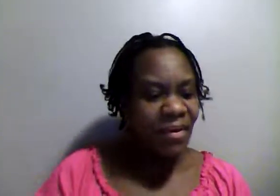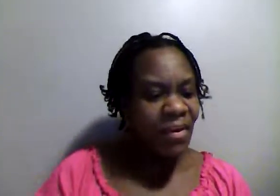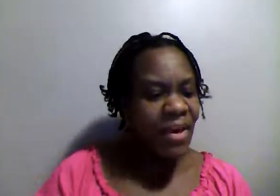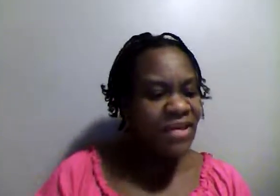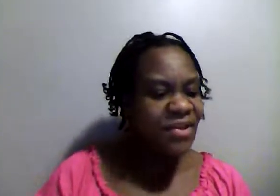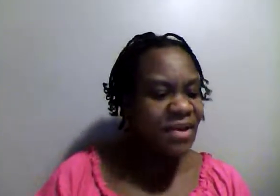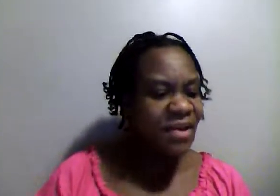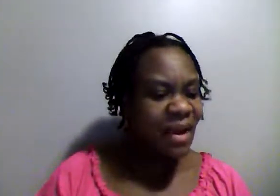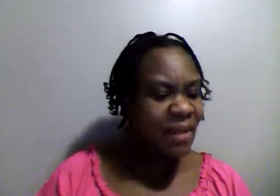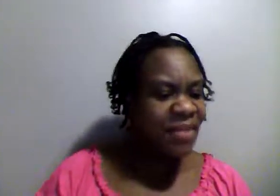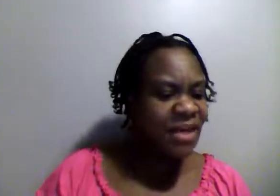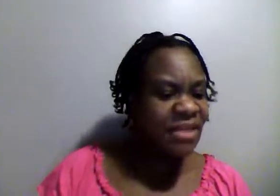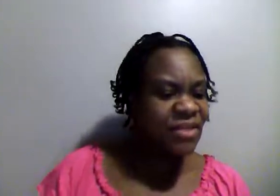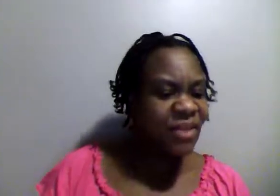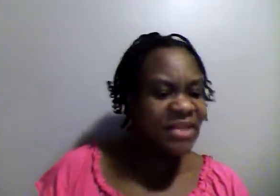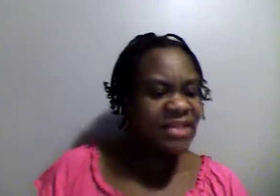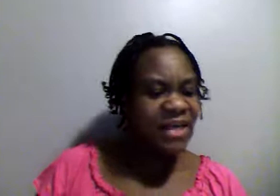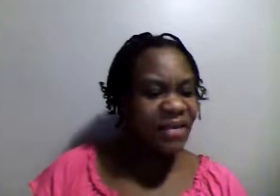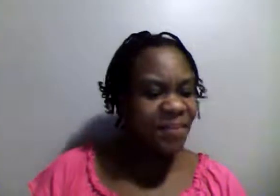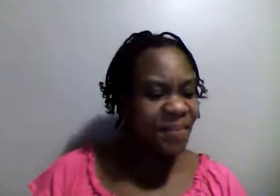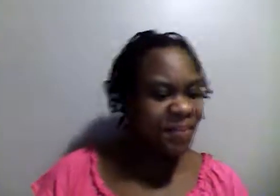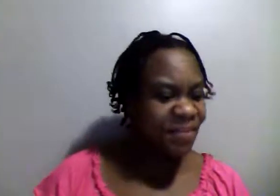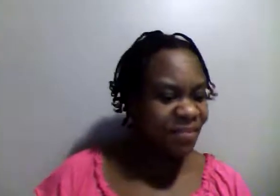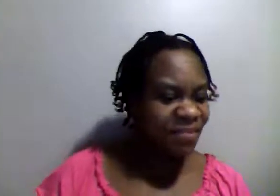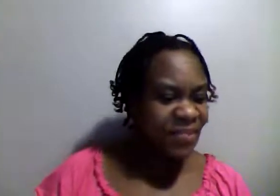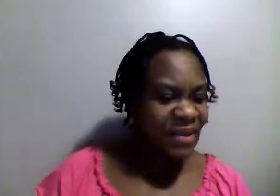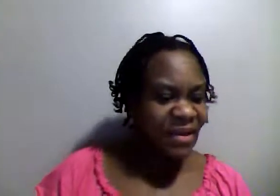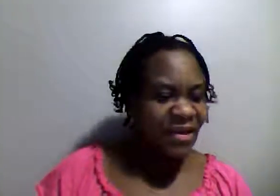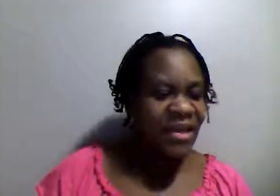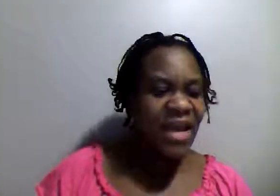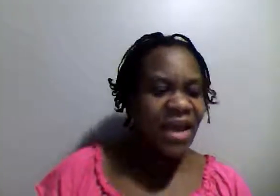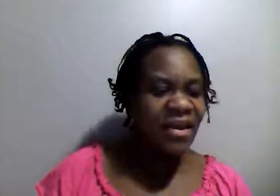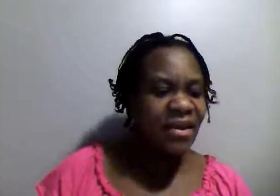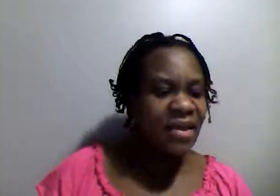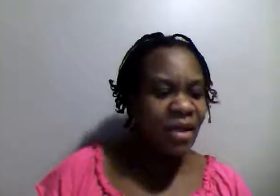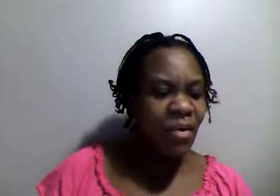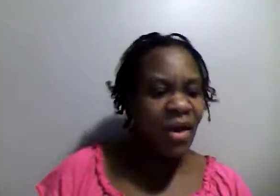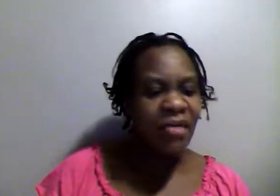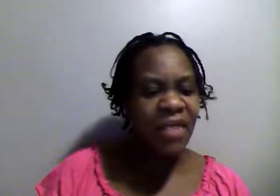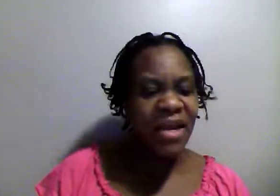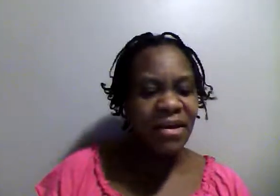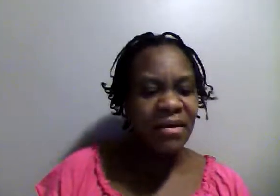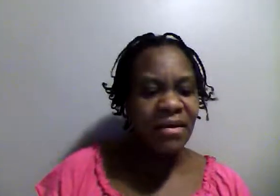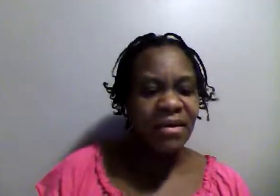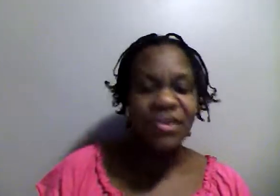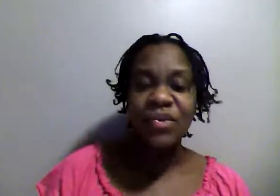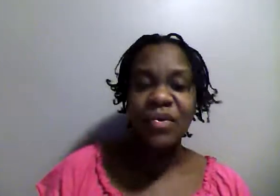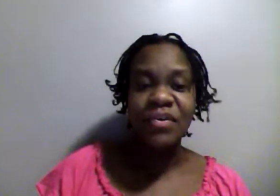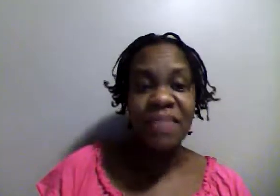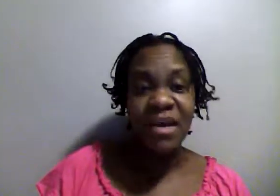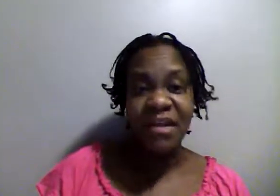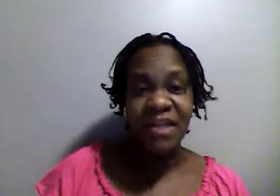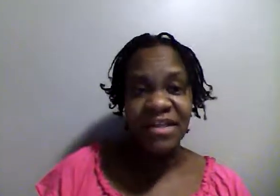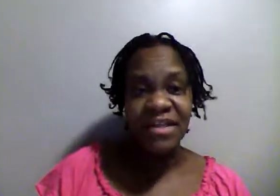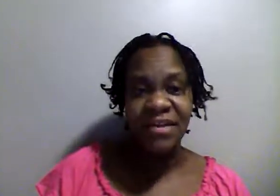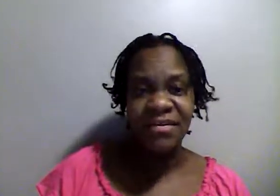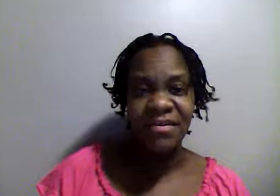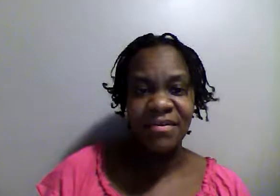Okay, so then the next question: can yellow or green shoulder be corrected?